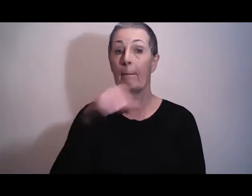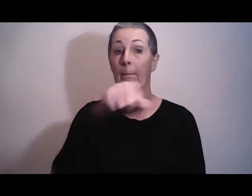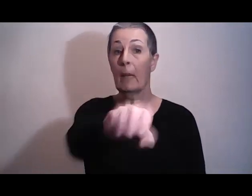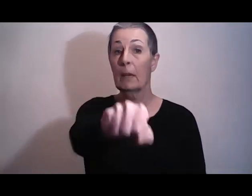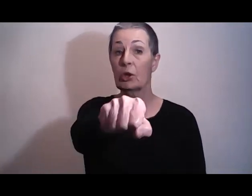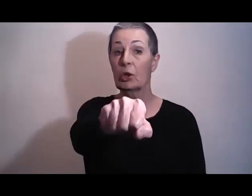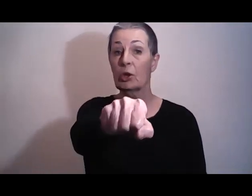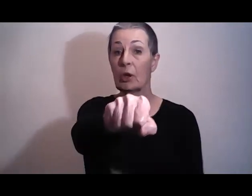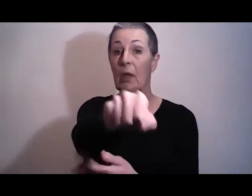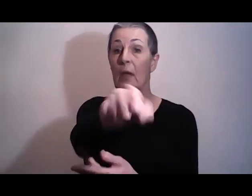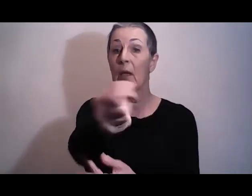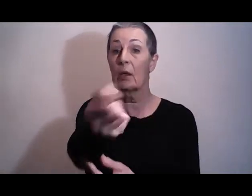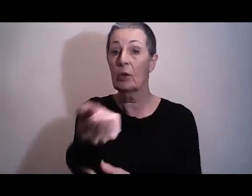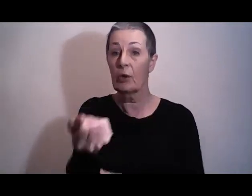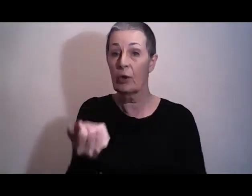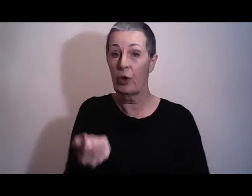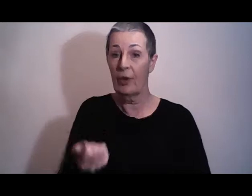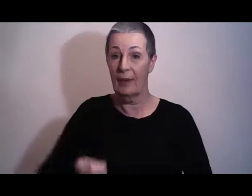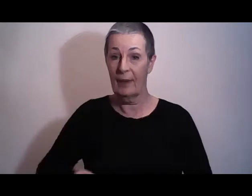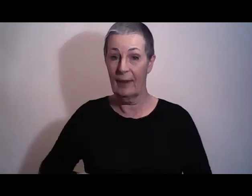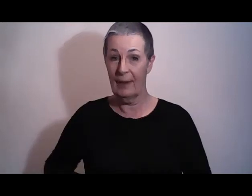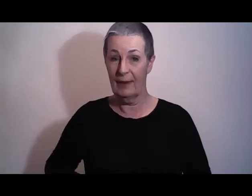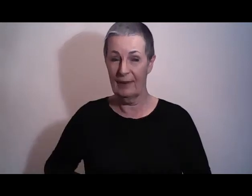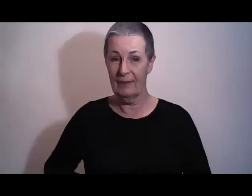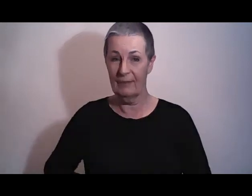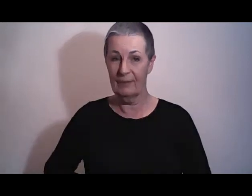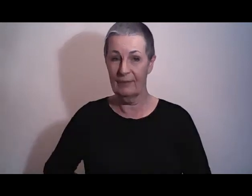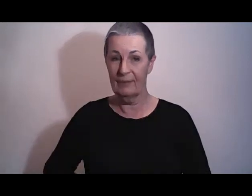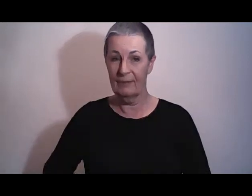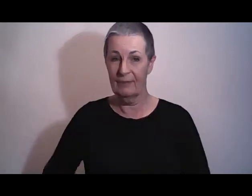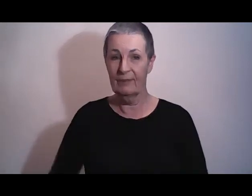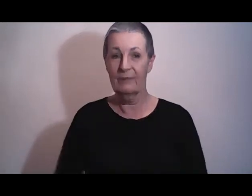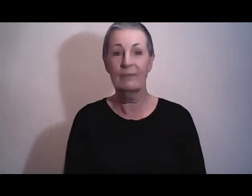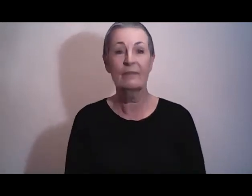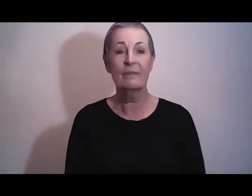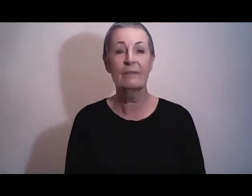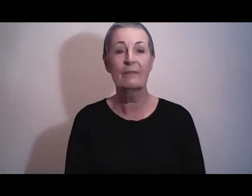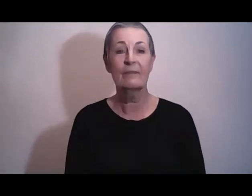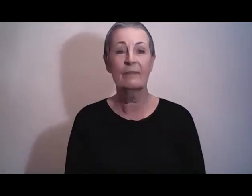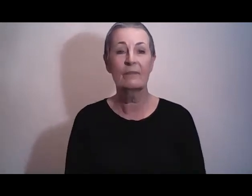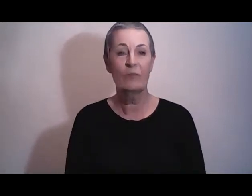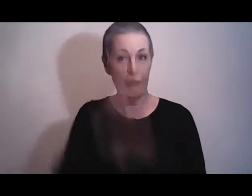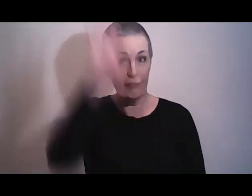Punch and turn it in. Punch and turn it in.